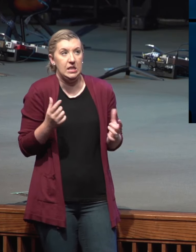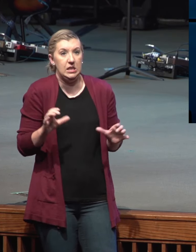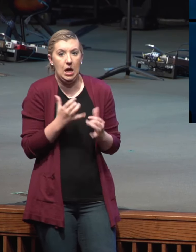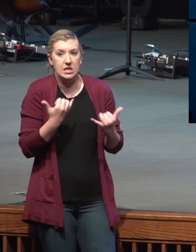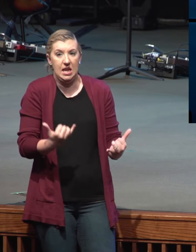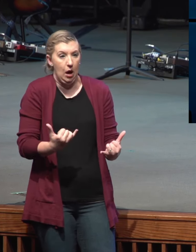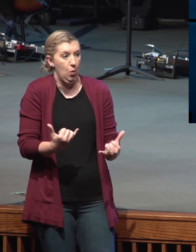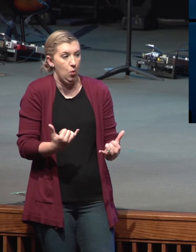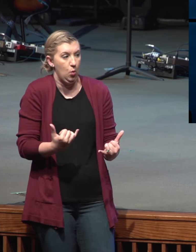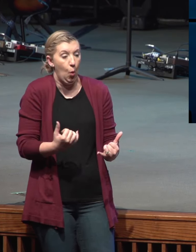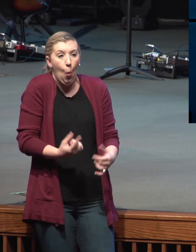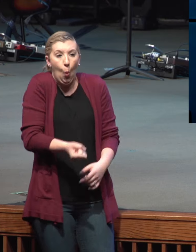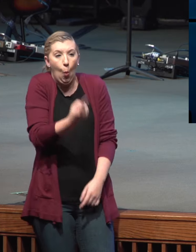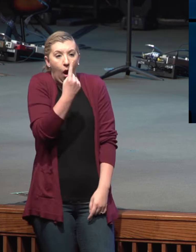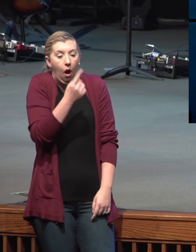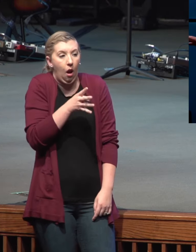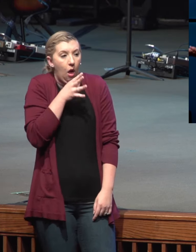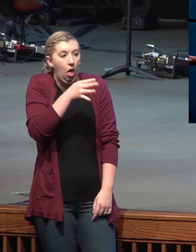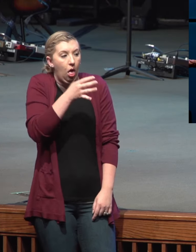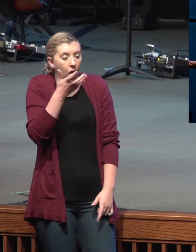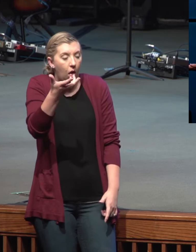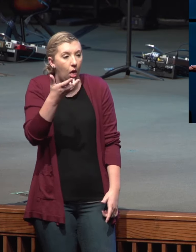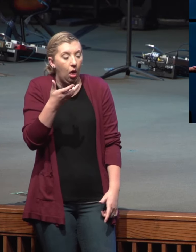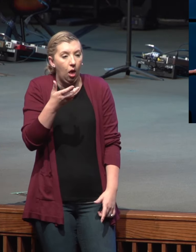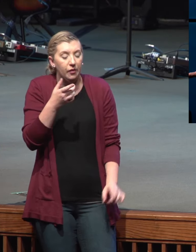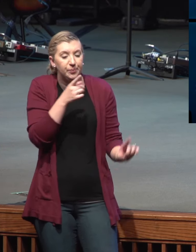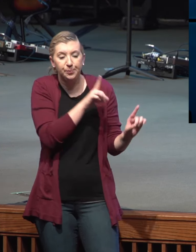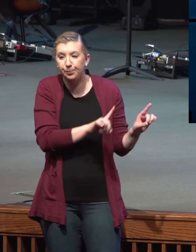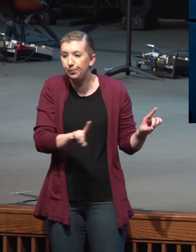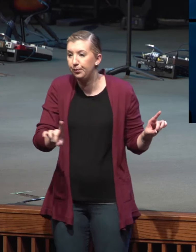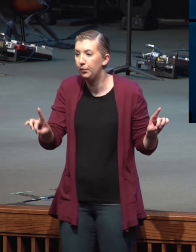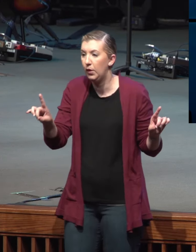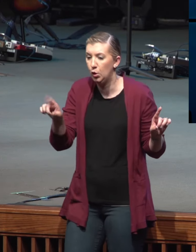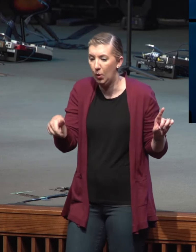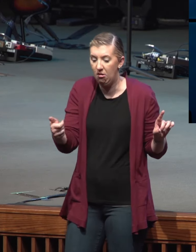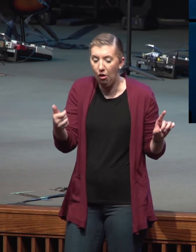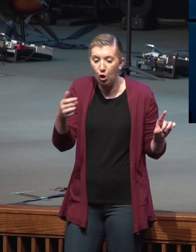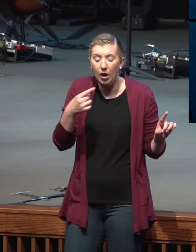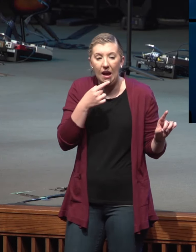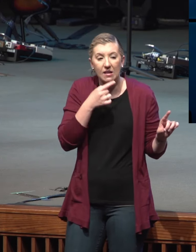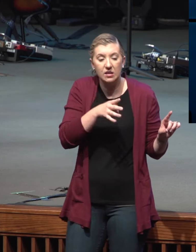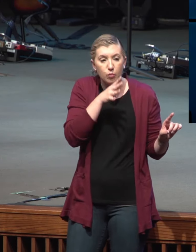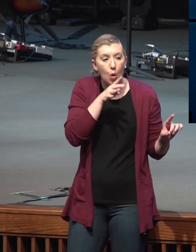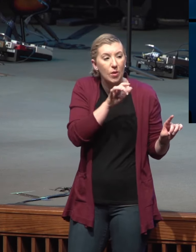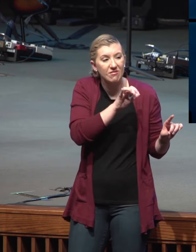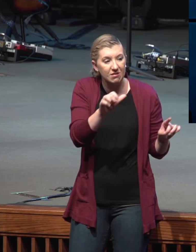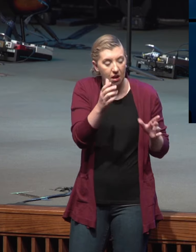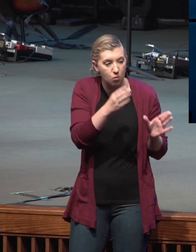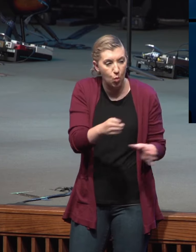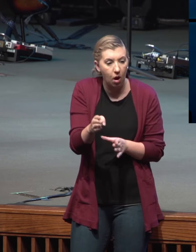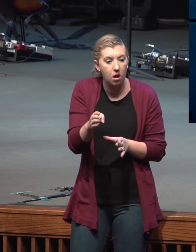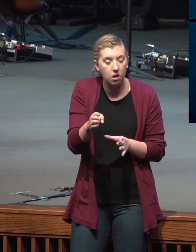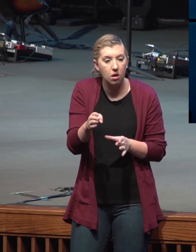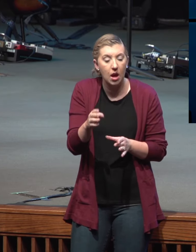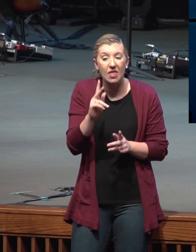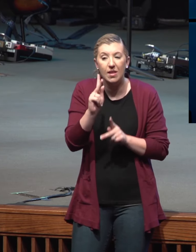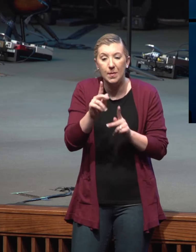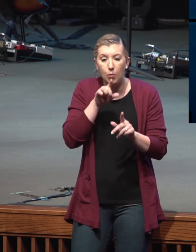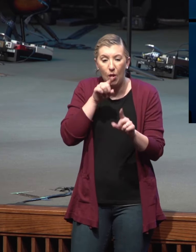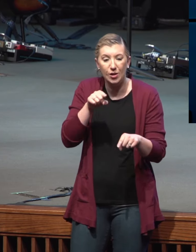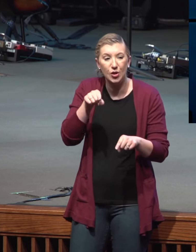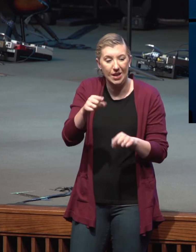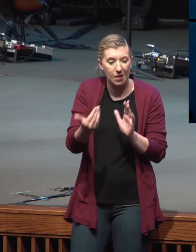Was it not but a word? And he had turned away from him toward another and spoke in the same way. And the people answered